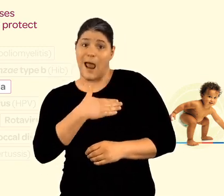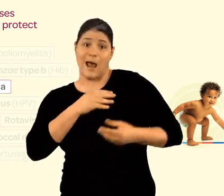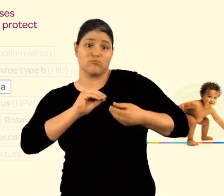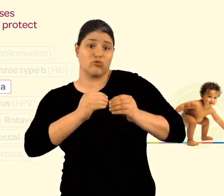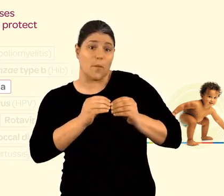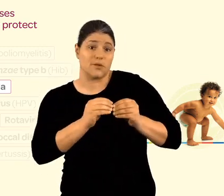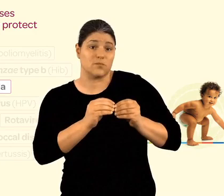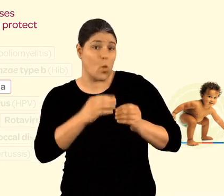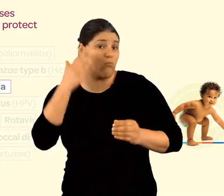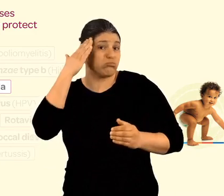damage.